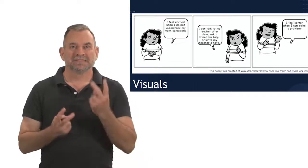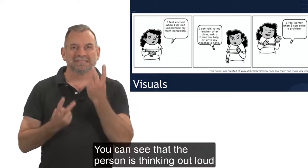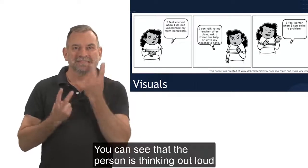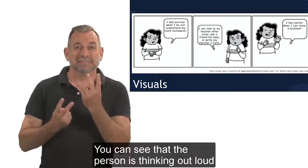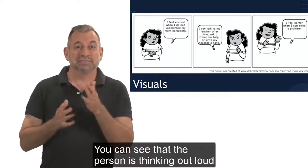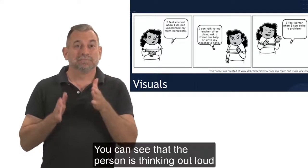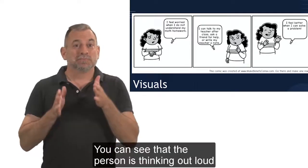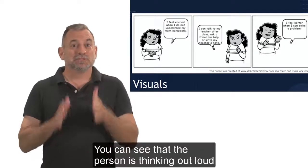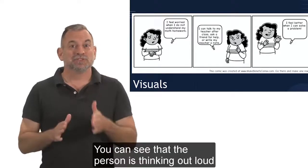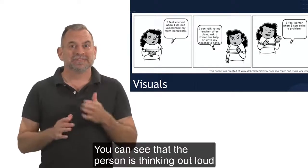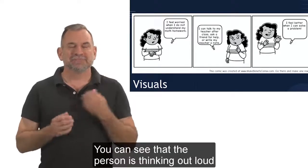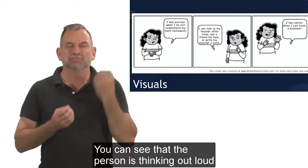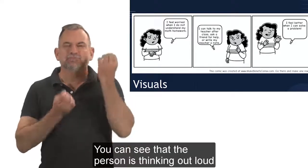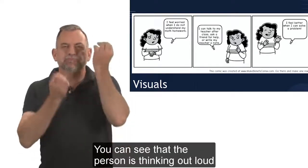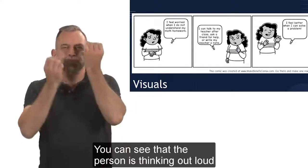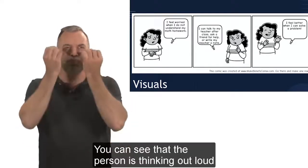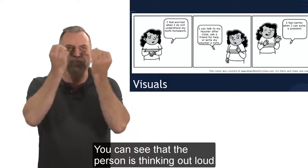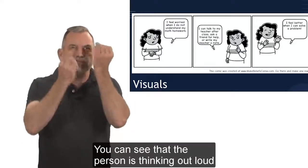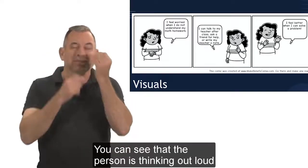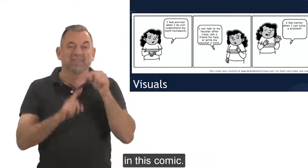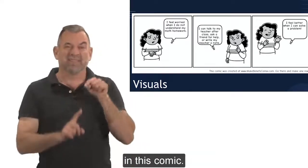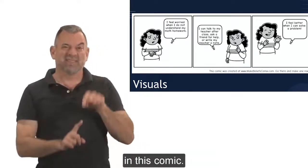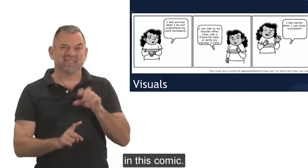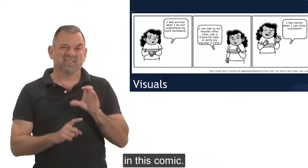You can see that the person is thinking out loud in this comic.